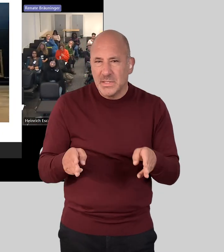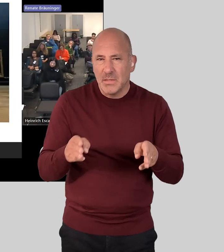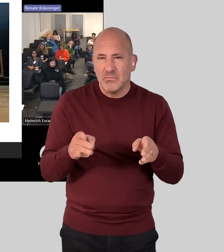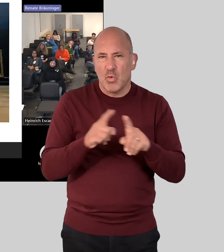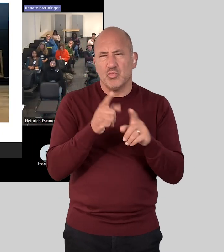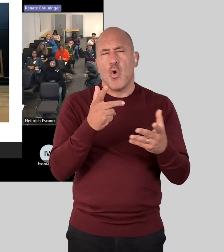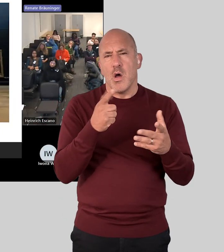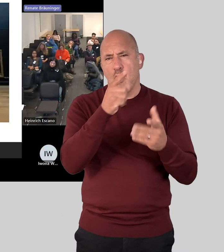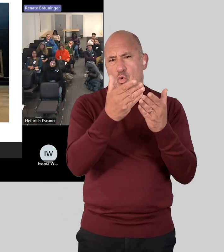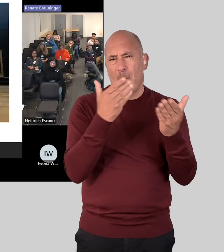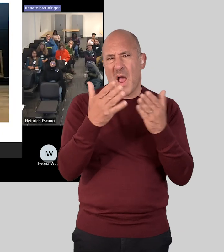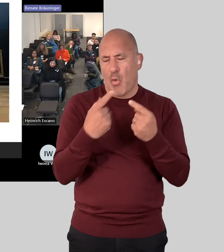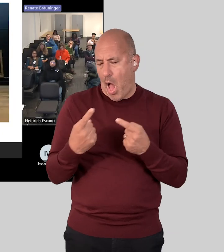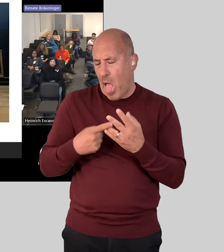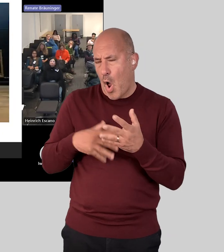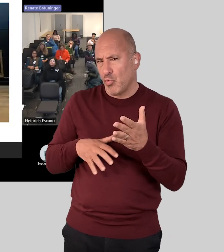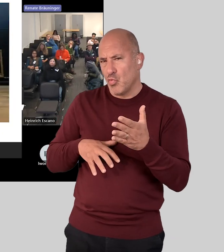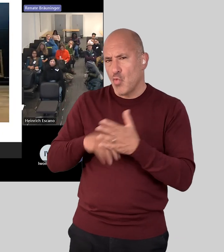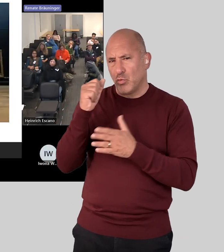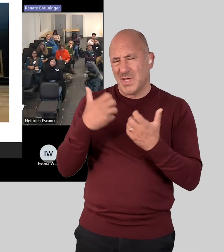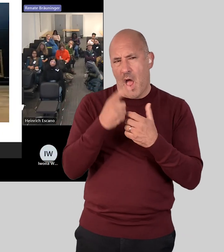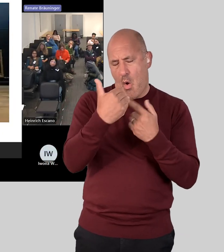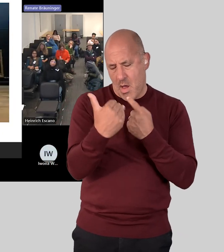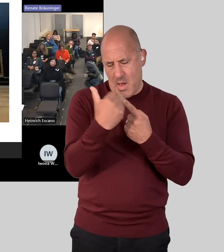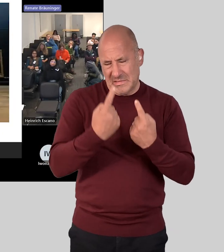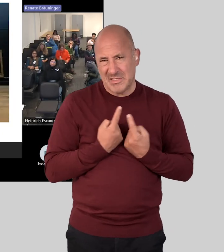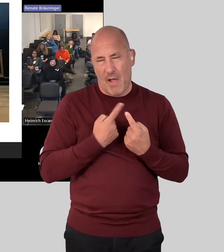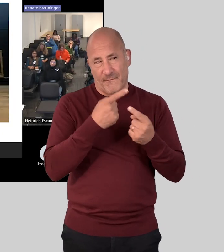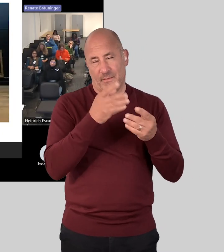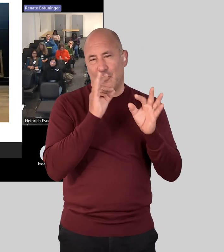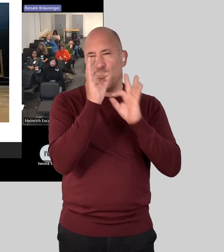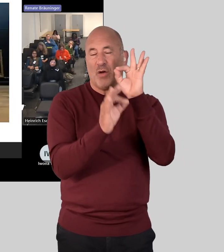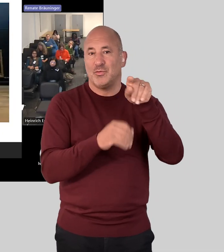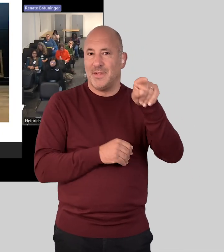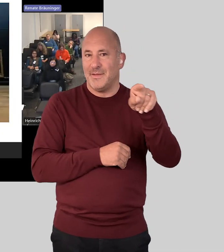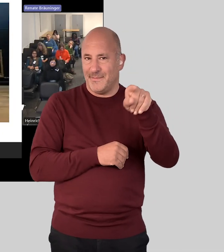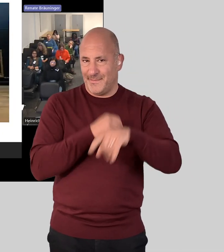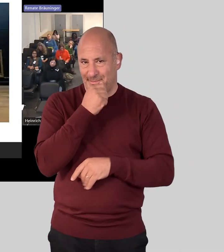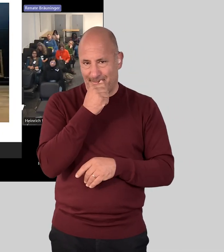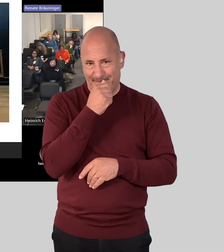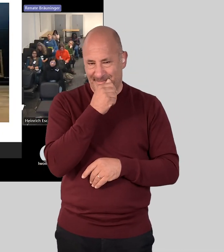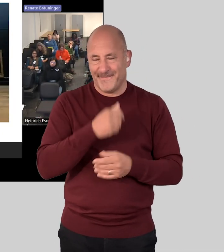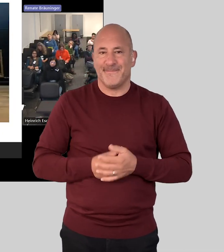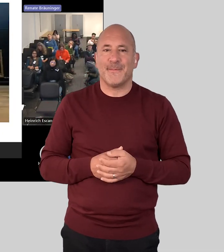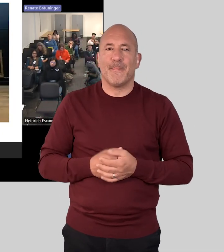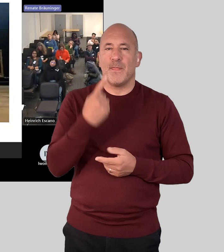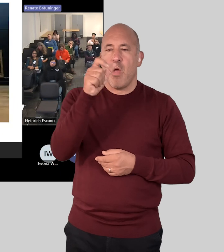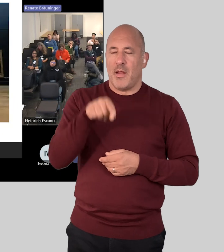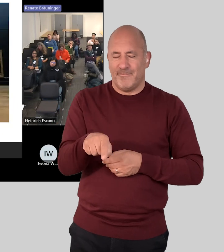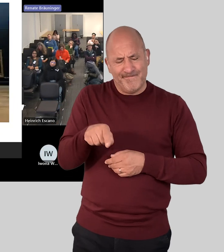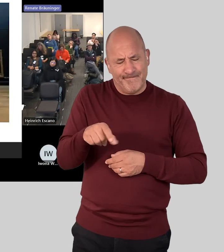the way European culture represented in museums like the Louvre identifies itself in comparison